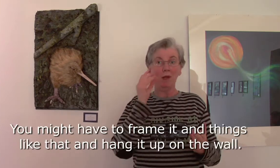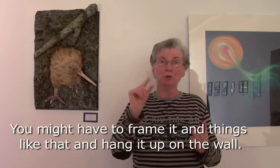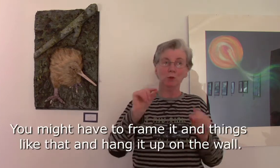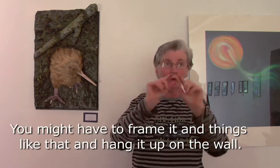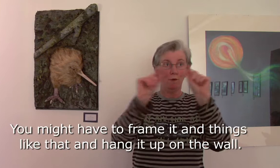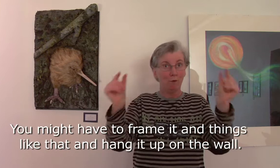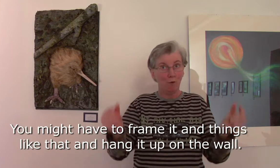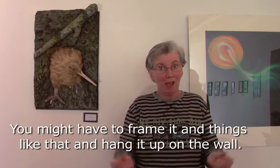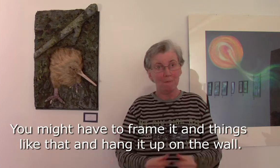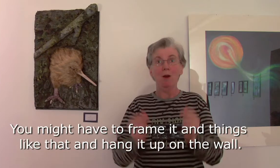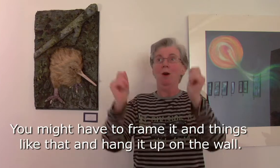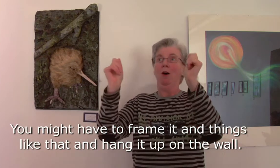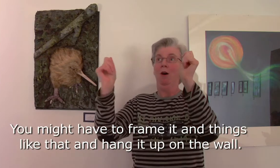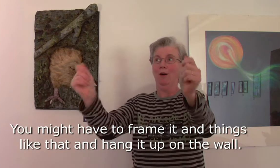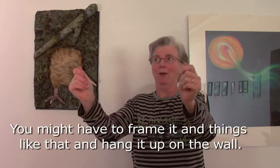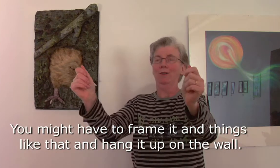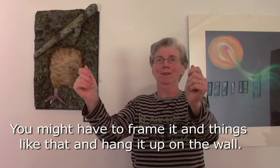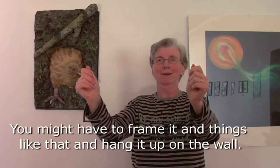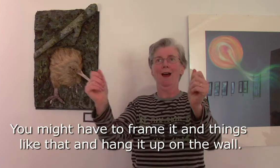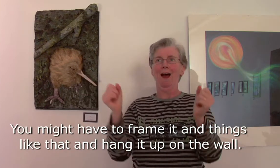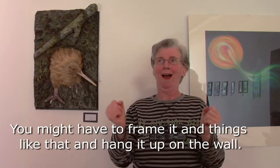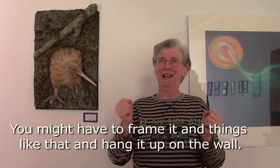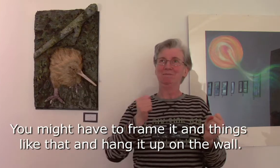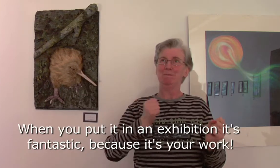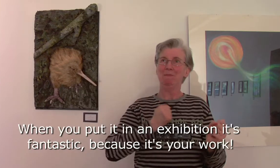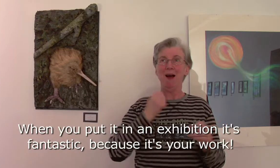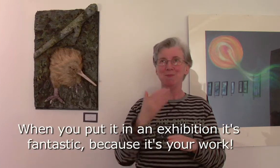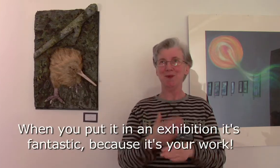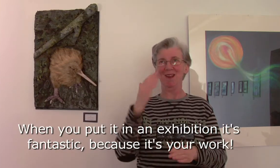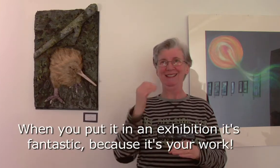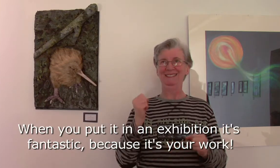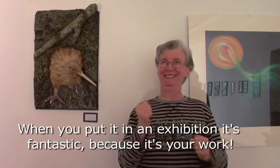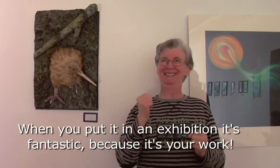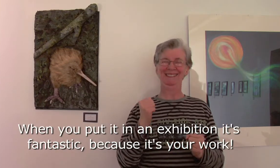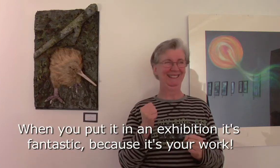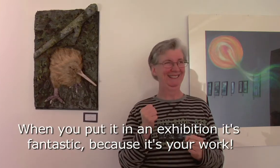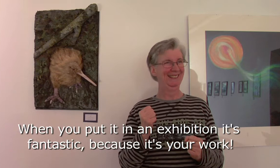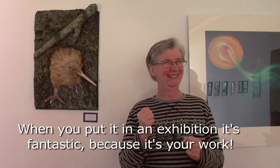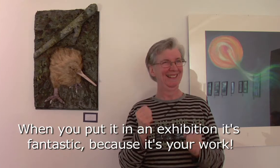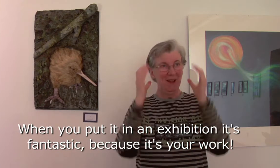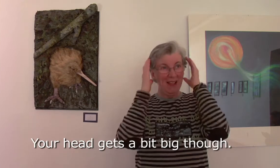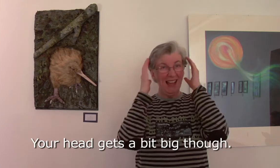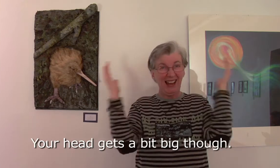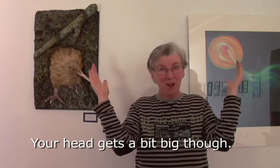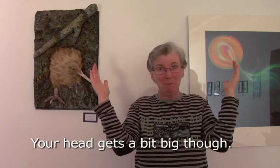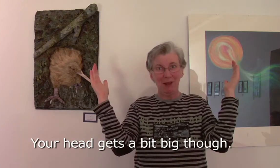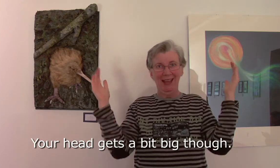You might frame it and things like that and hang it up on the wall. And when you put in an exhibition it's fantastic because it's your work. Your head gets a bit big though.